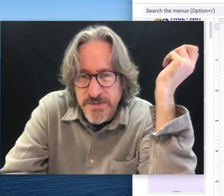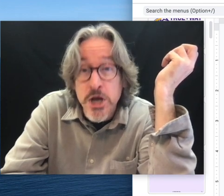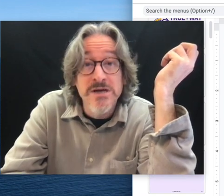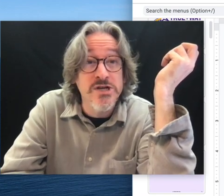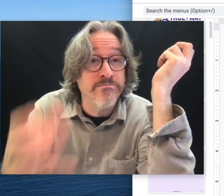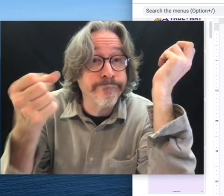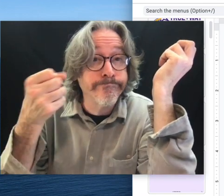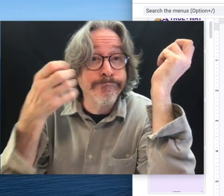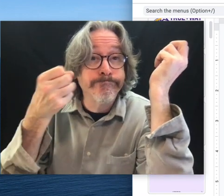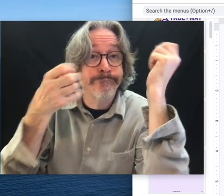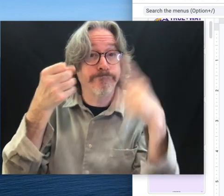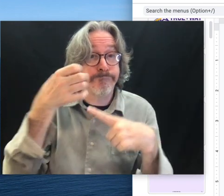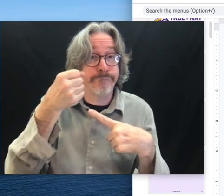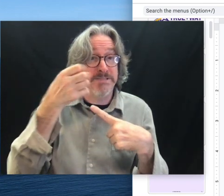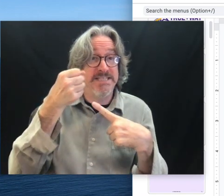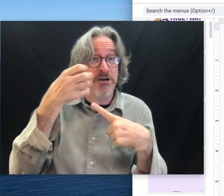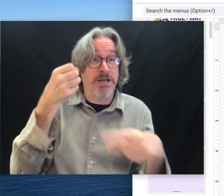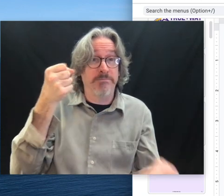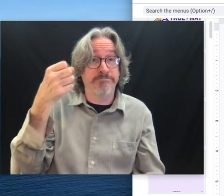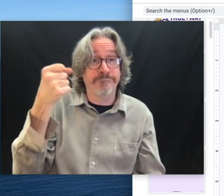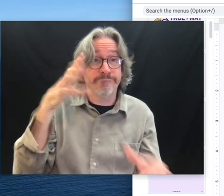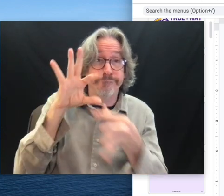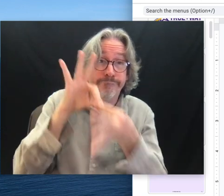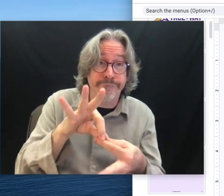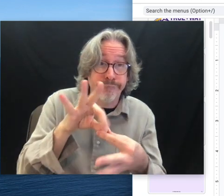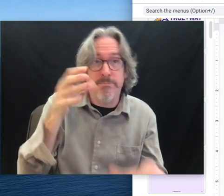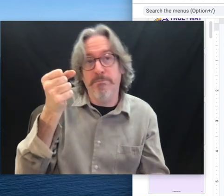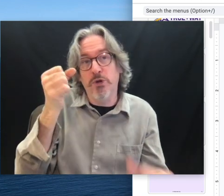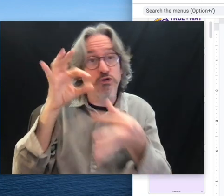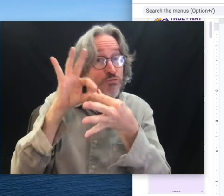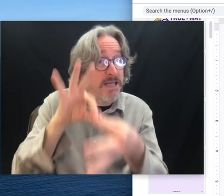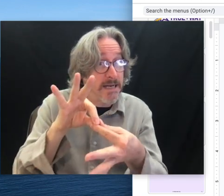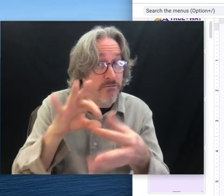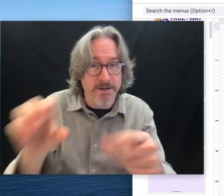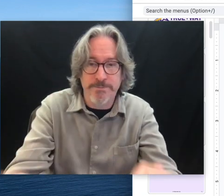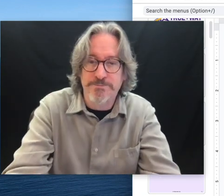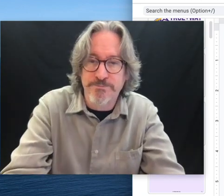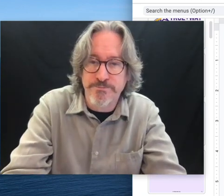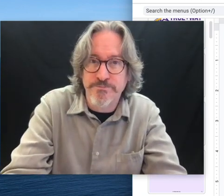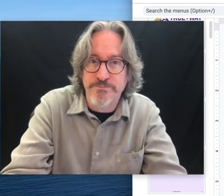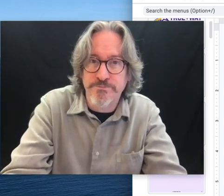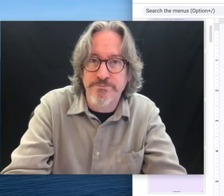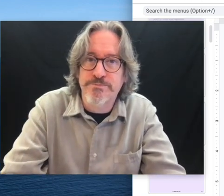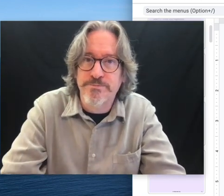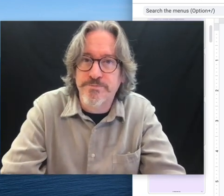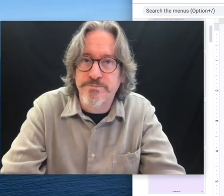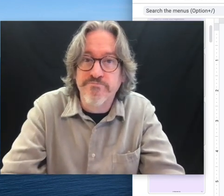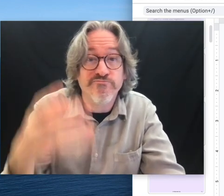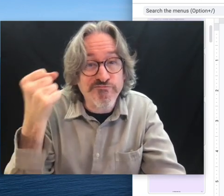stands. So, dairy, milk related, right?